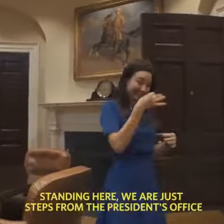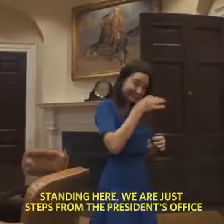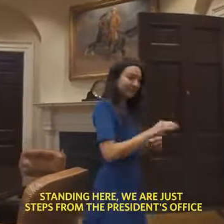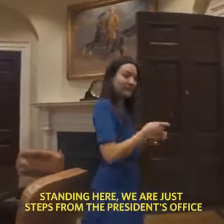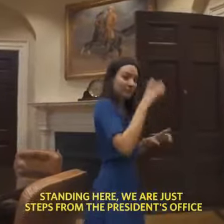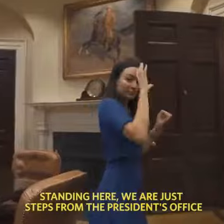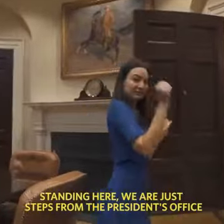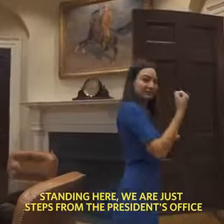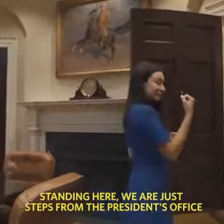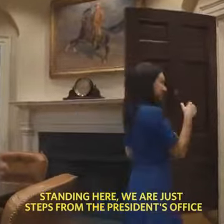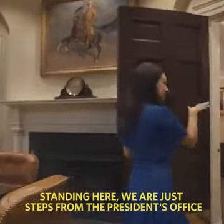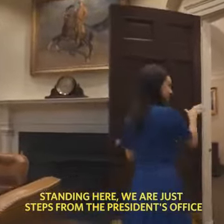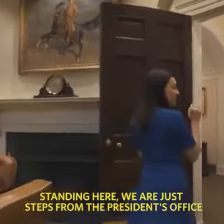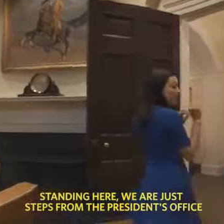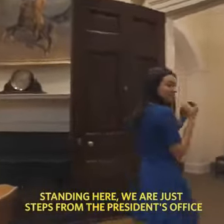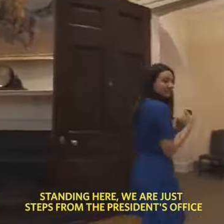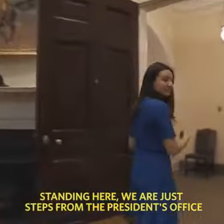Standing here, we are just steps from the President's office.